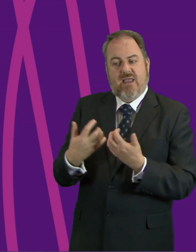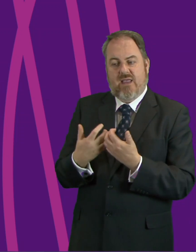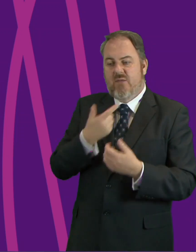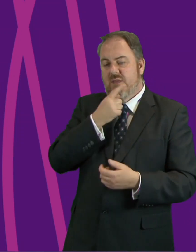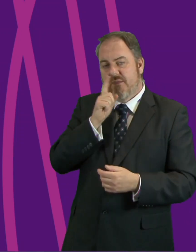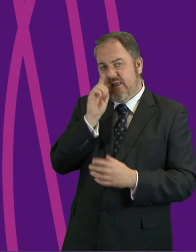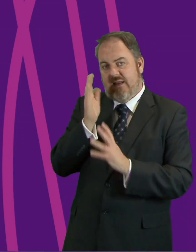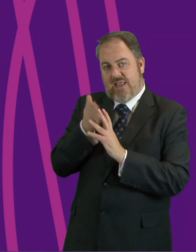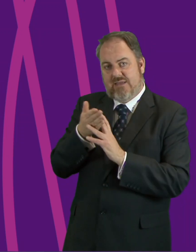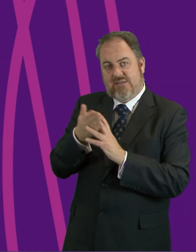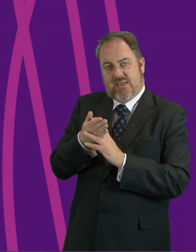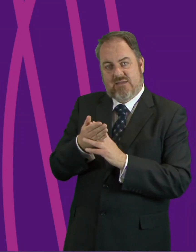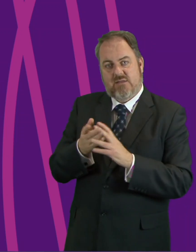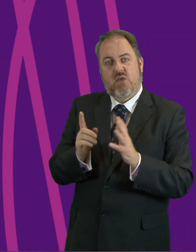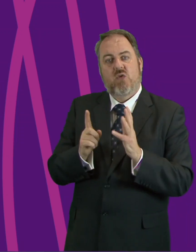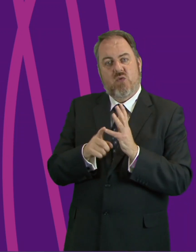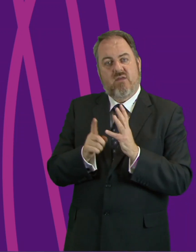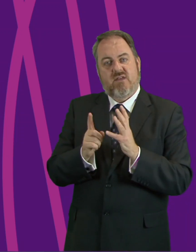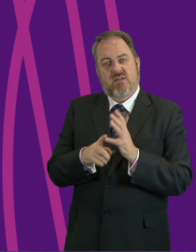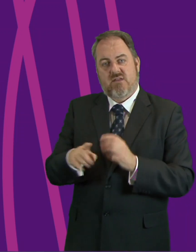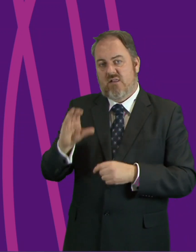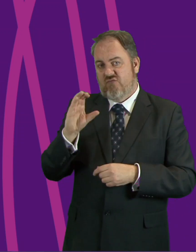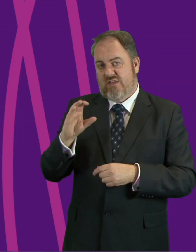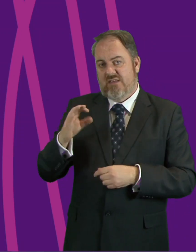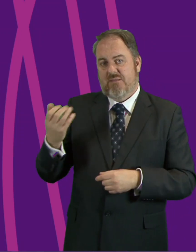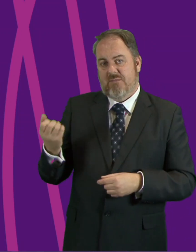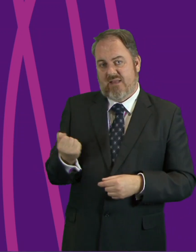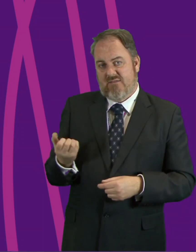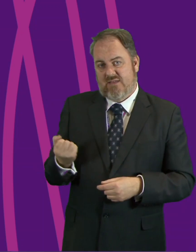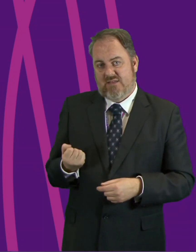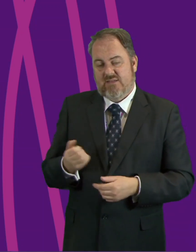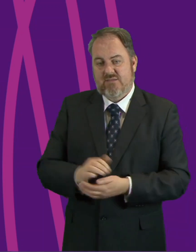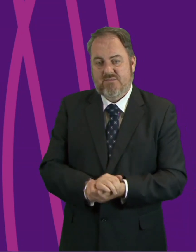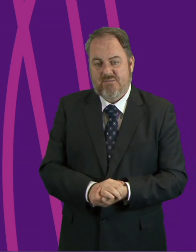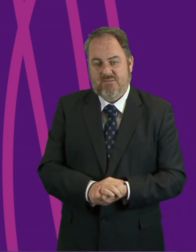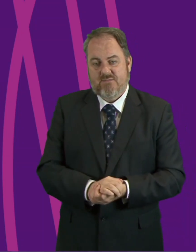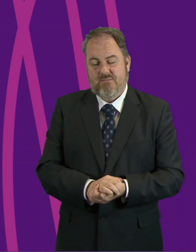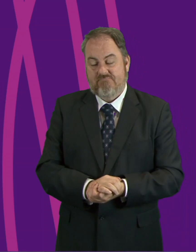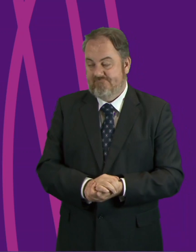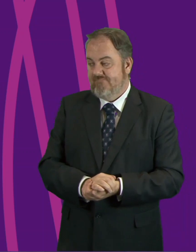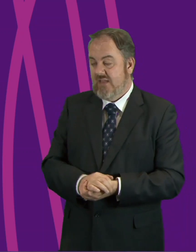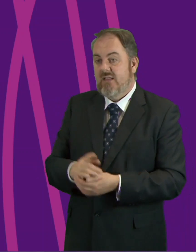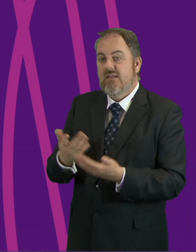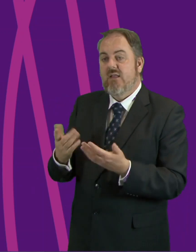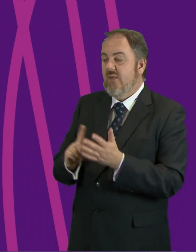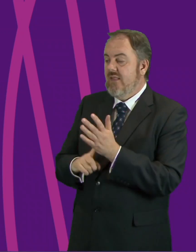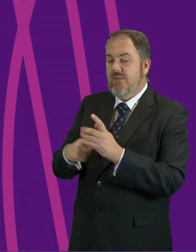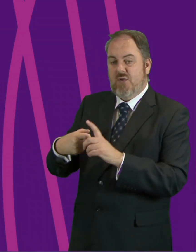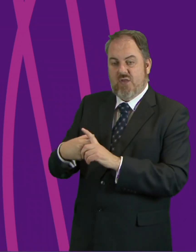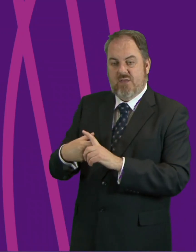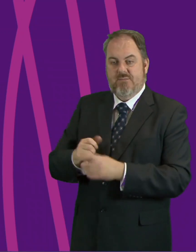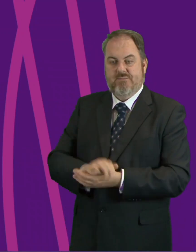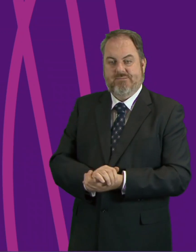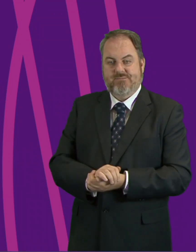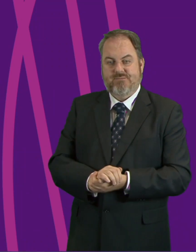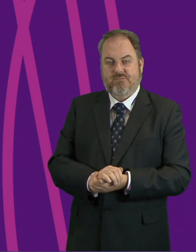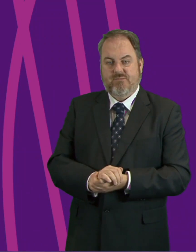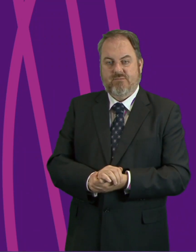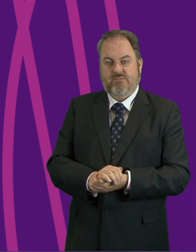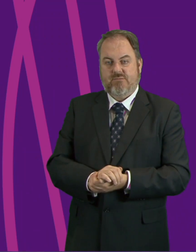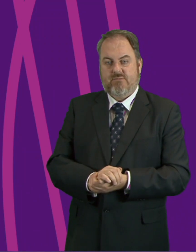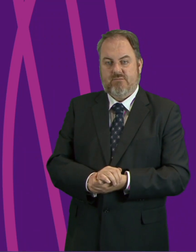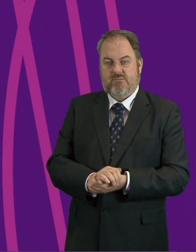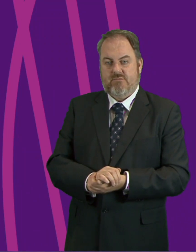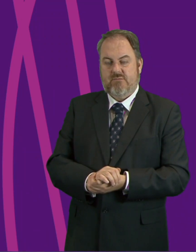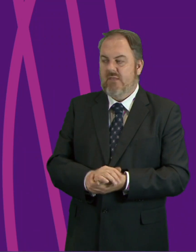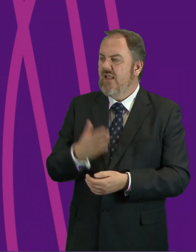is a very challenging time for them, as indeed it is for everybody. Thank you. Liam Kerr, to be followed by Monica Lennon. Thank you, Presiding Officer. I'm grateful to the First Minister